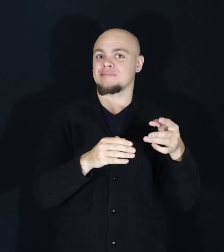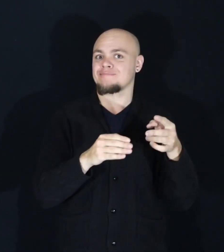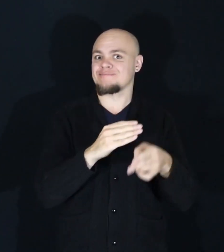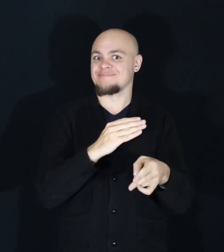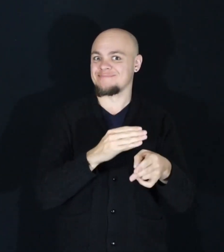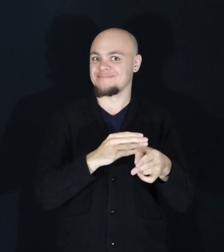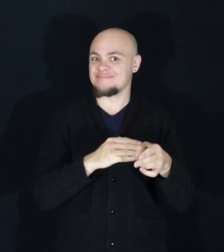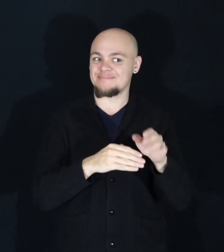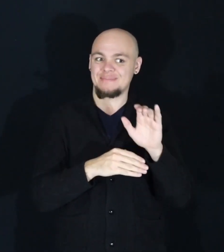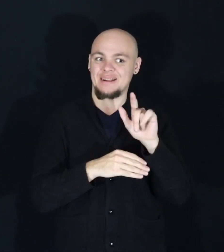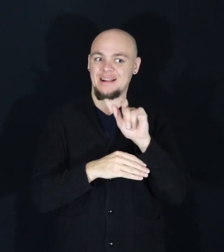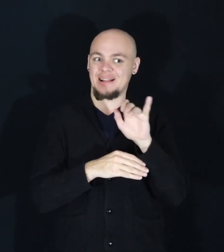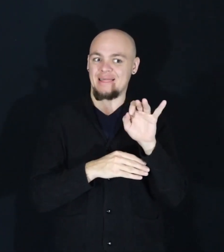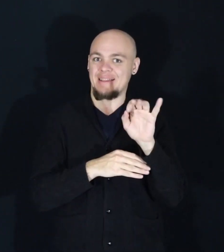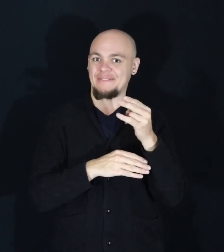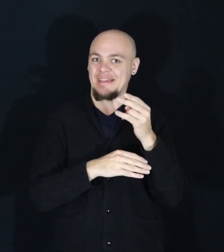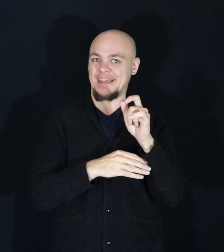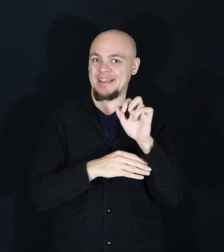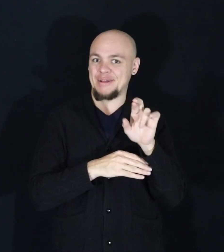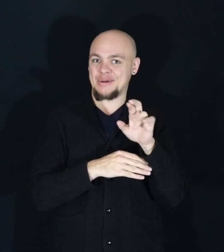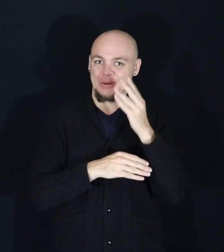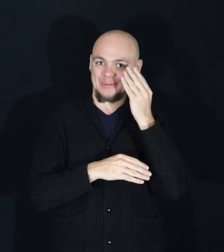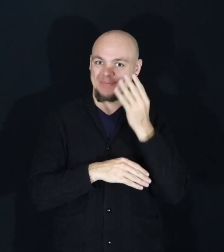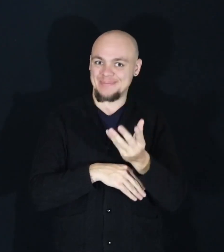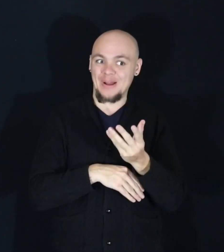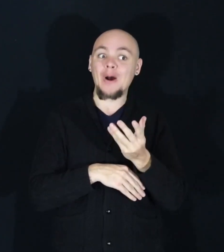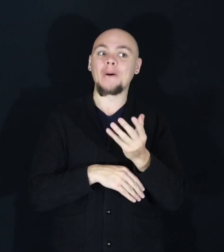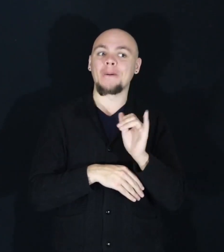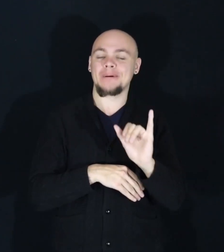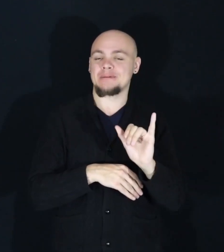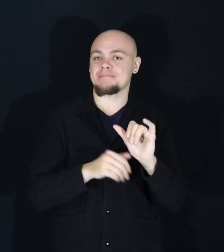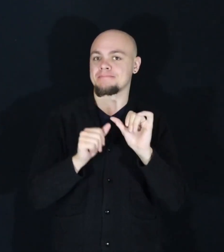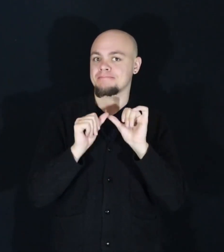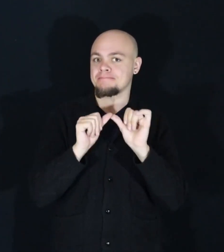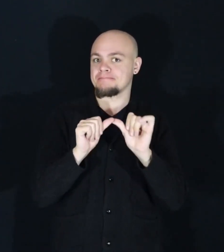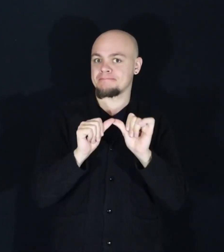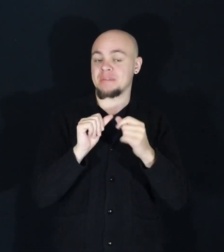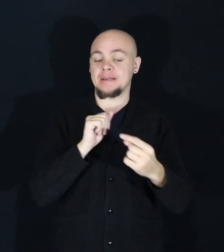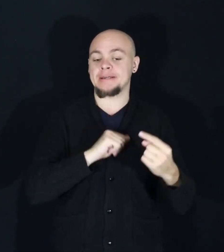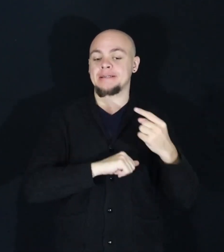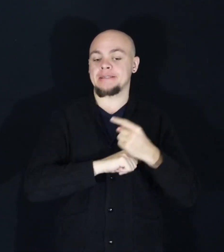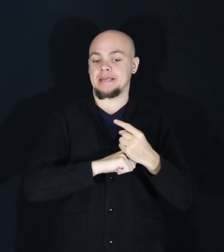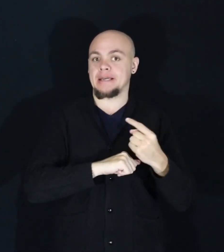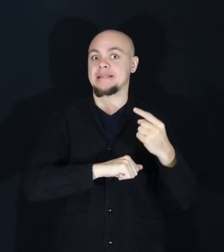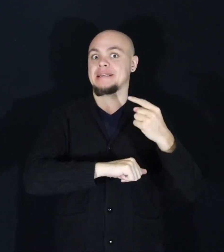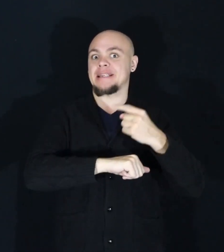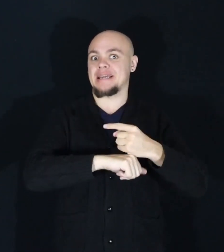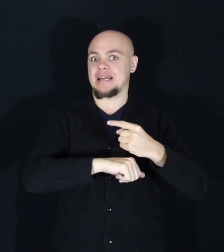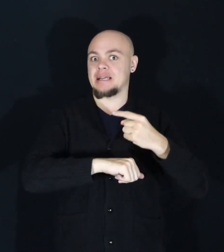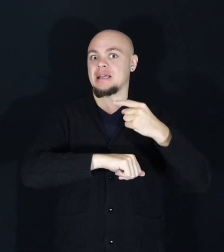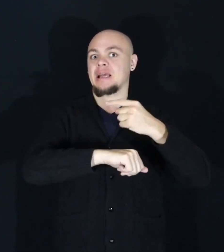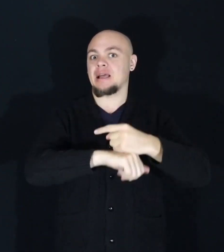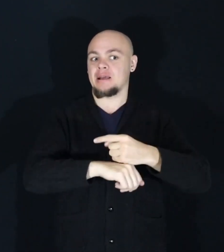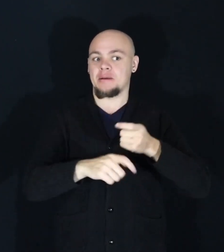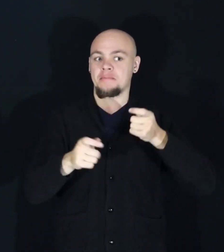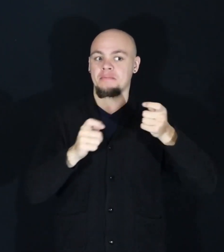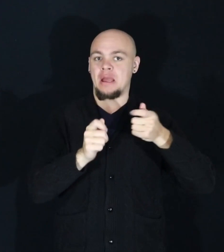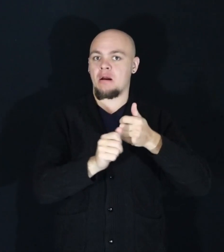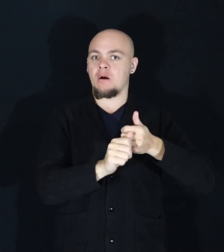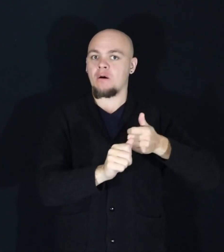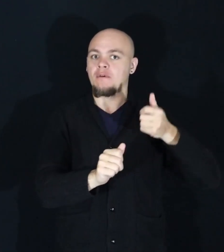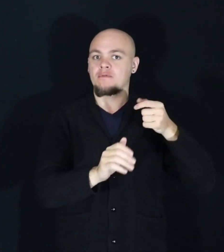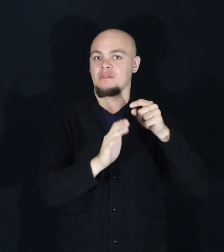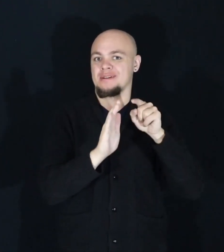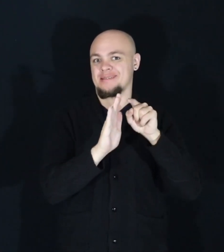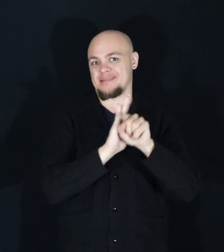again on a cliffhanger. And she does this continuously for days and days and days, and manages to avoid getting killed by